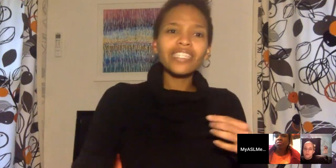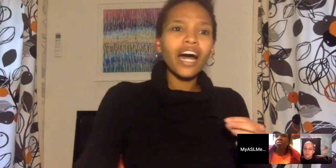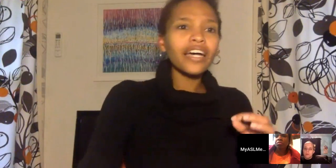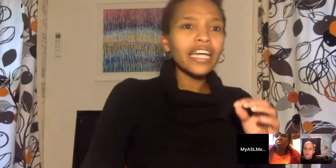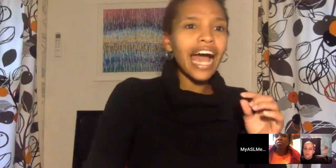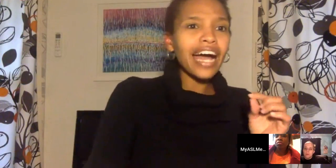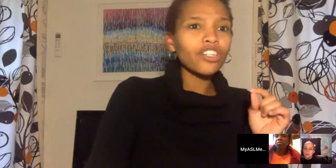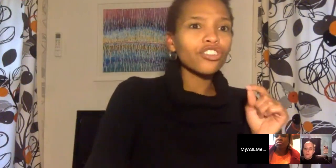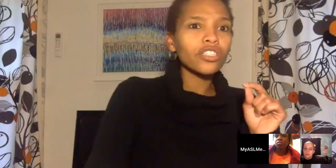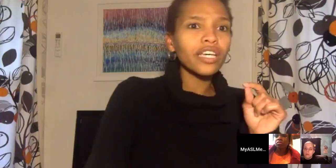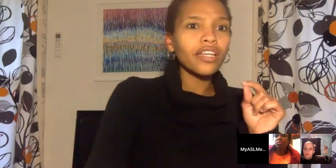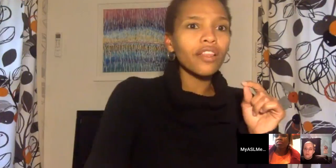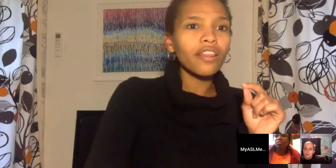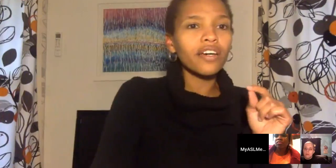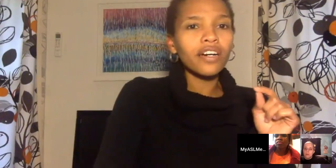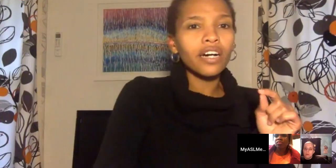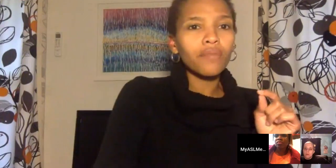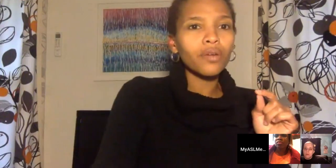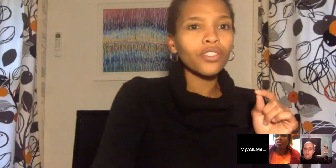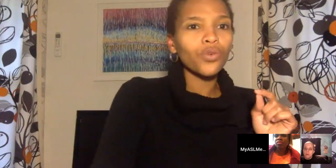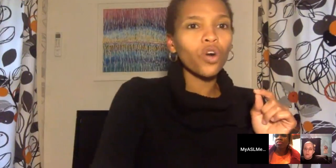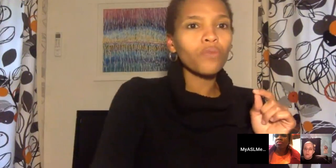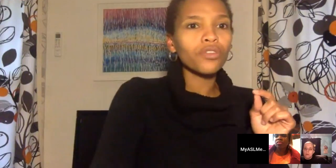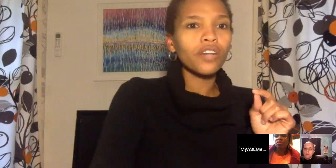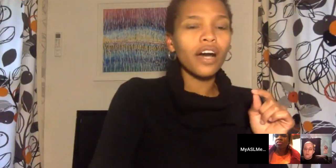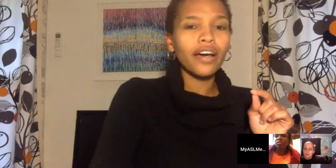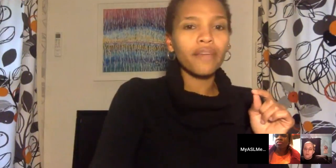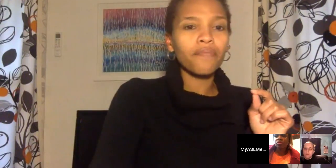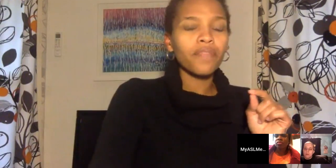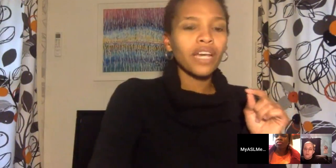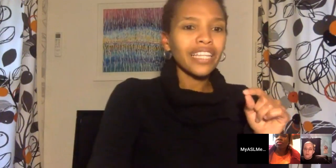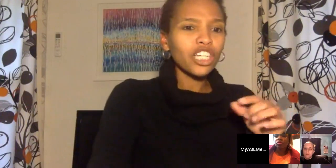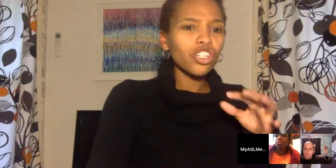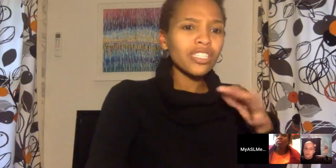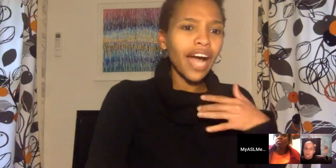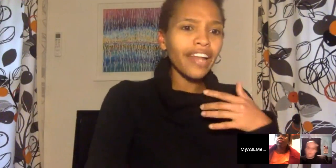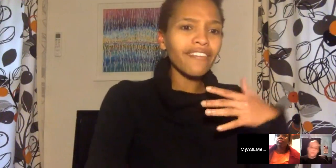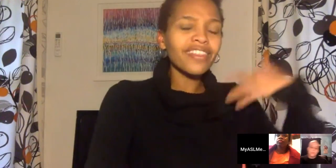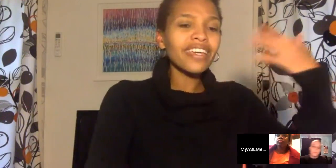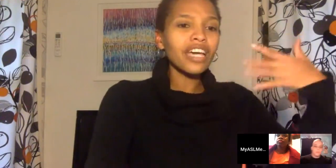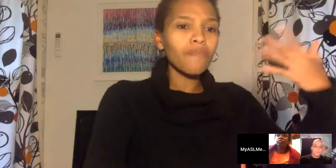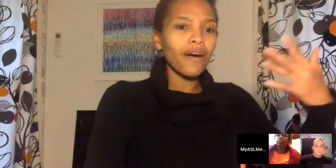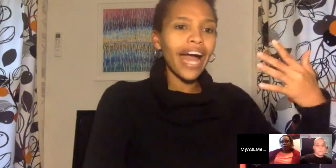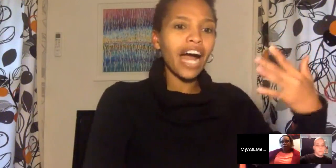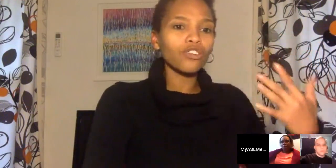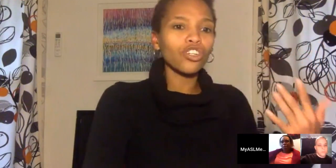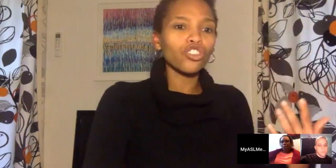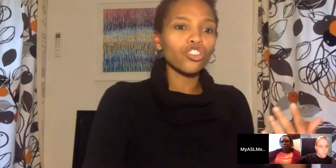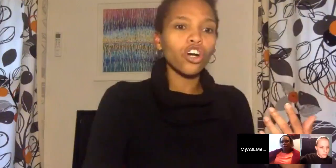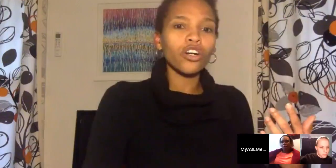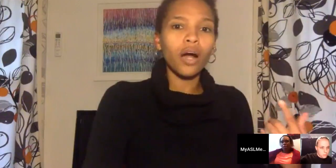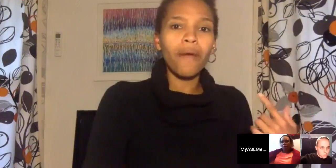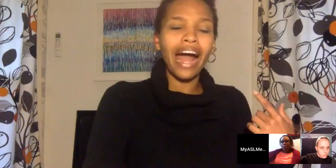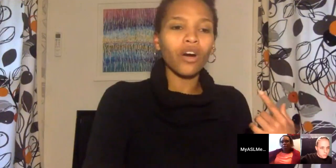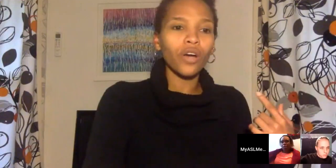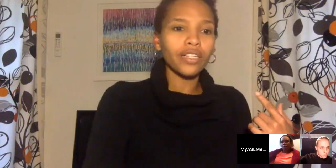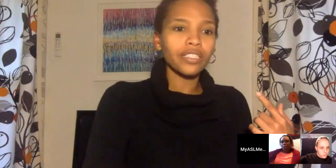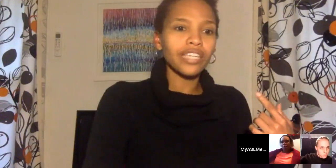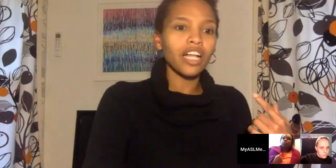not actually I'm gonna watch it one more time. Like she's kind of thinking about how to start out telling